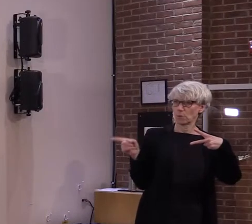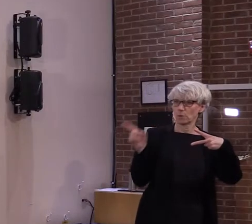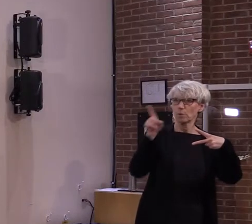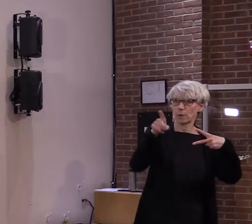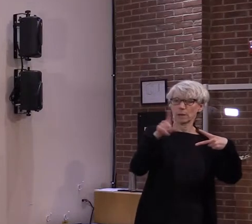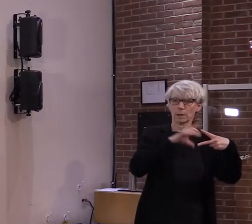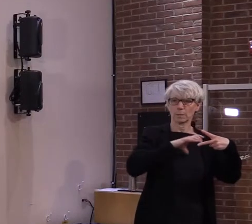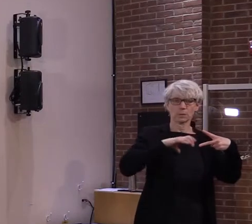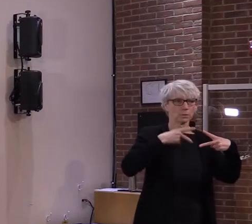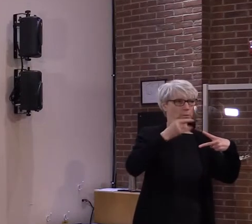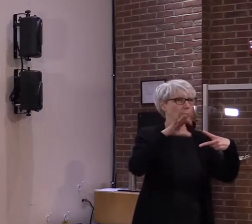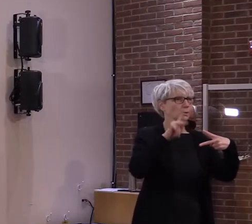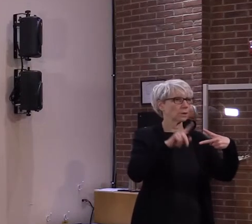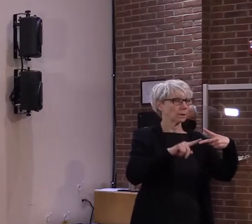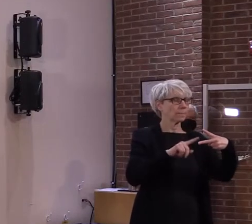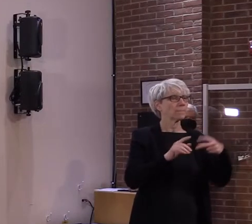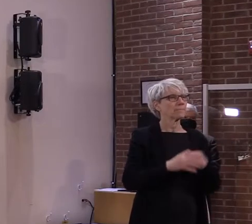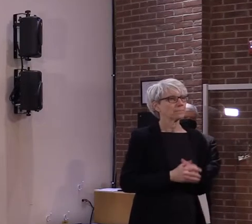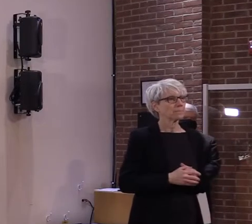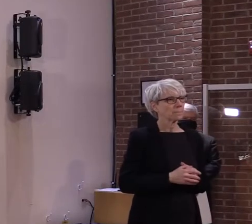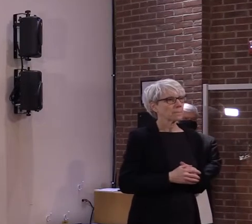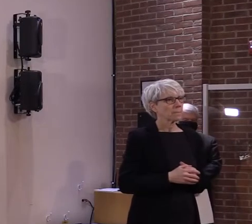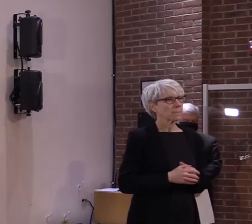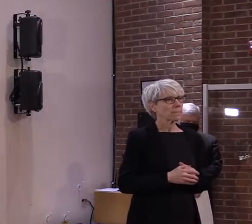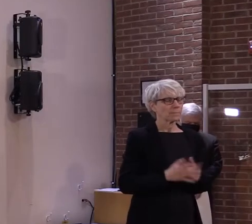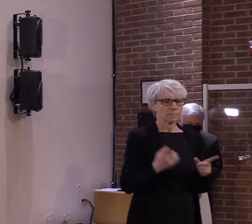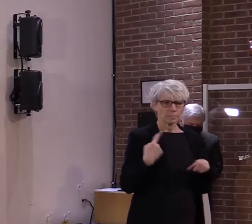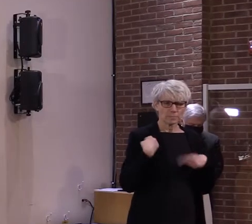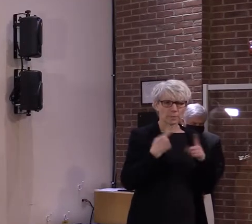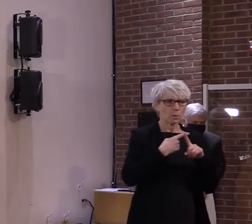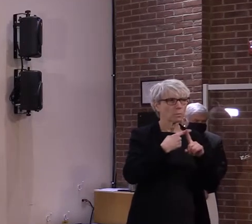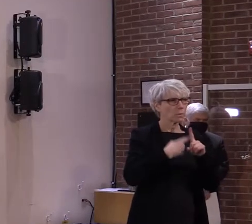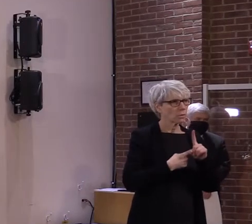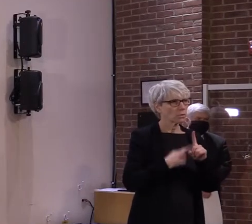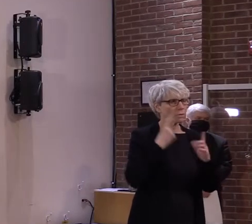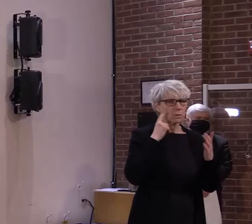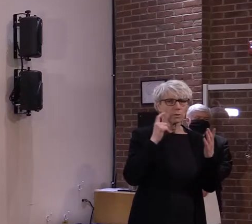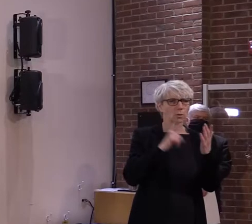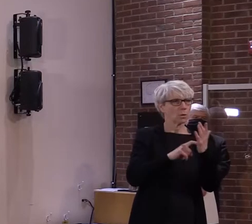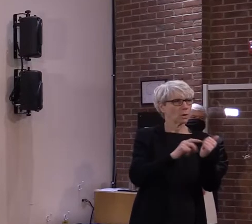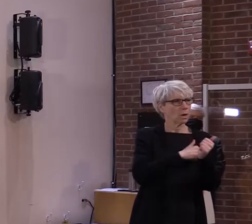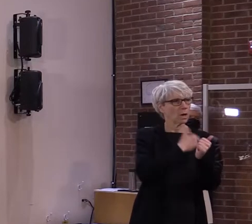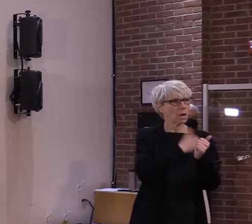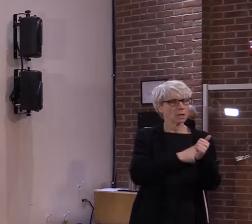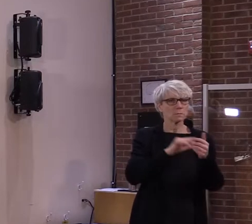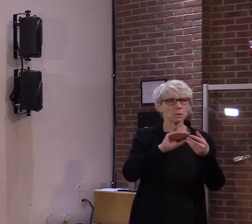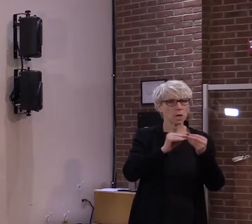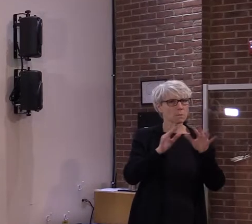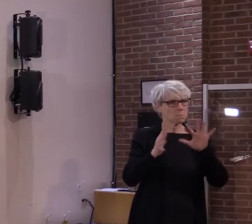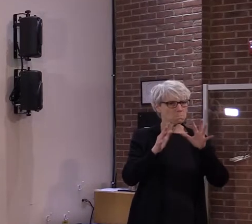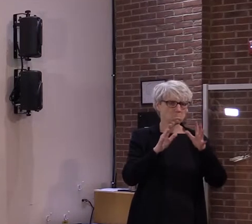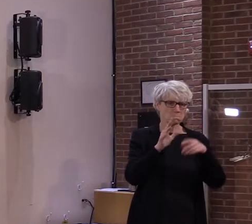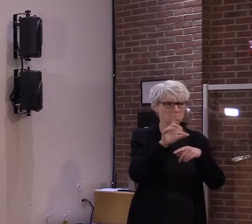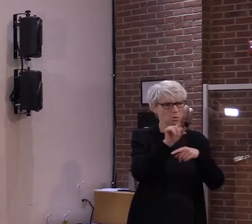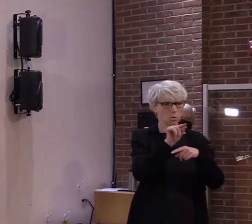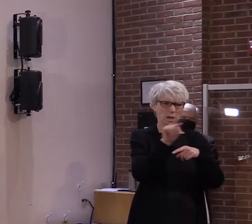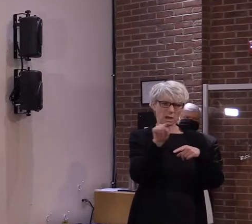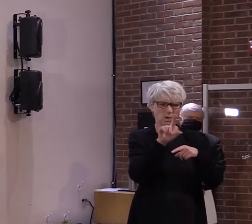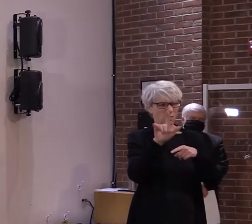So it appears as over the last month, our hospitalizations have stayed kind of in the